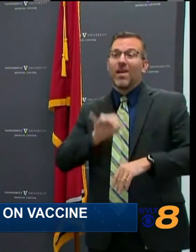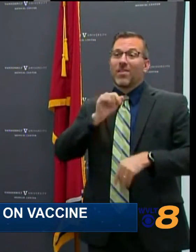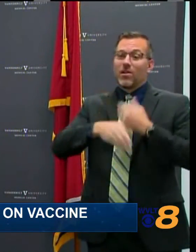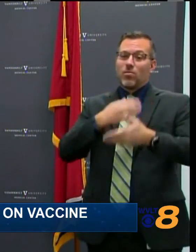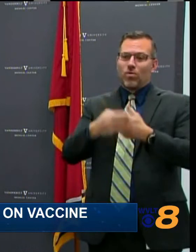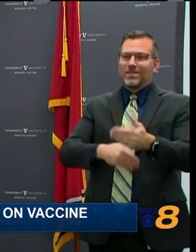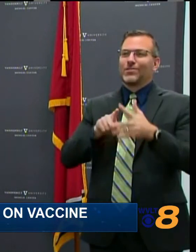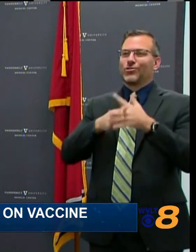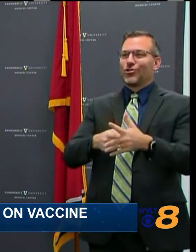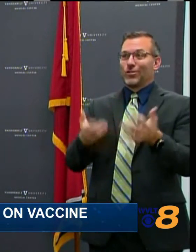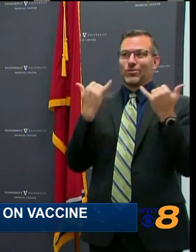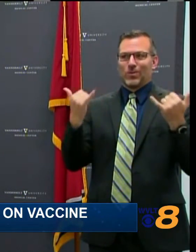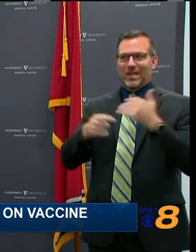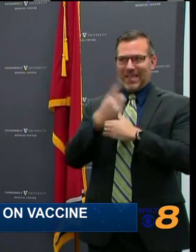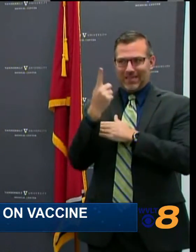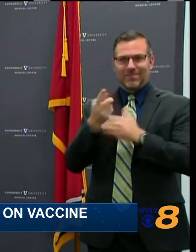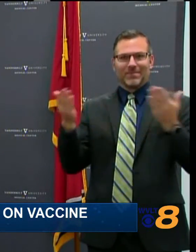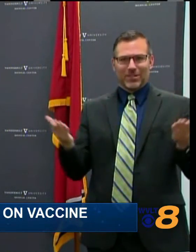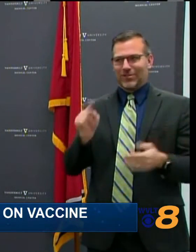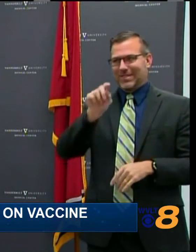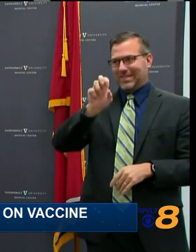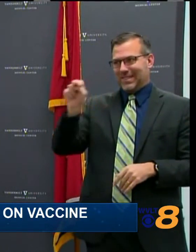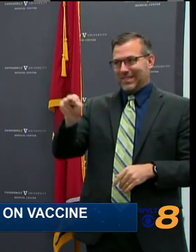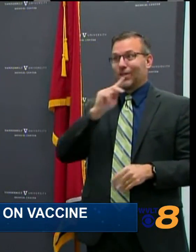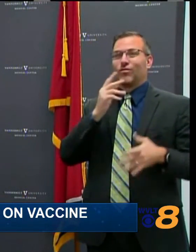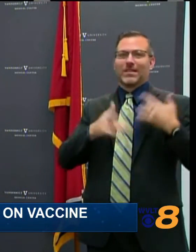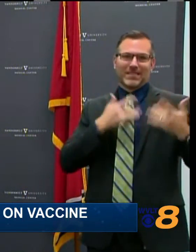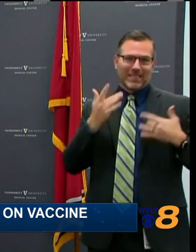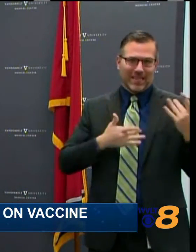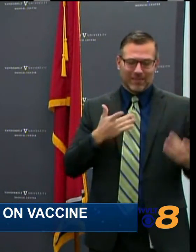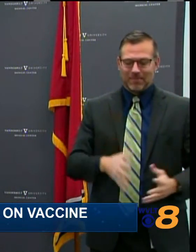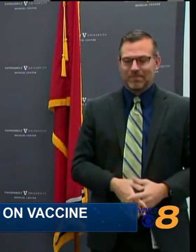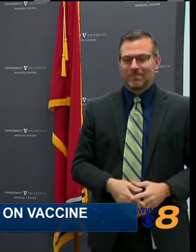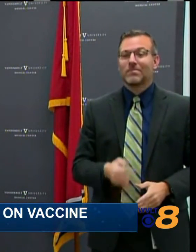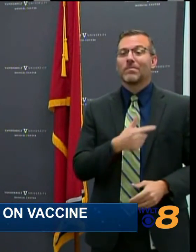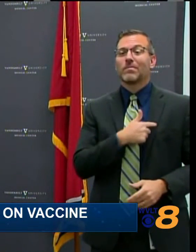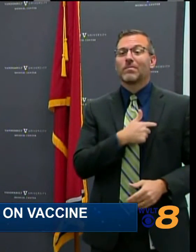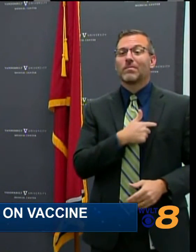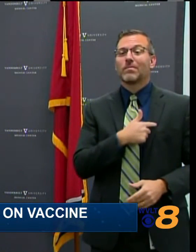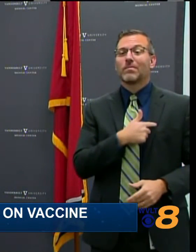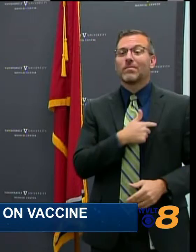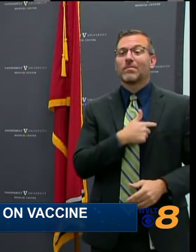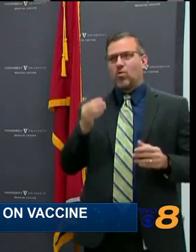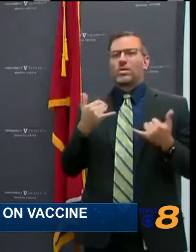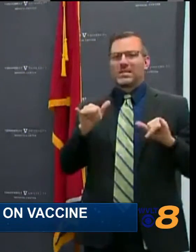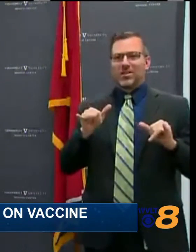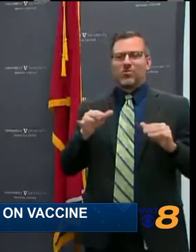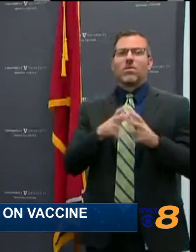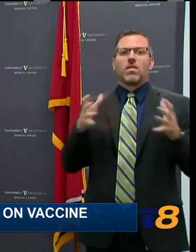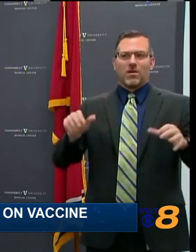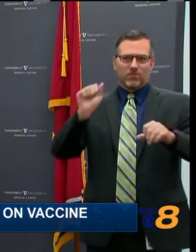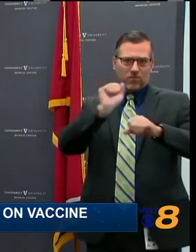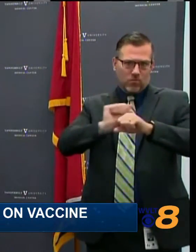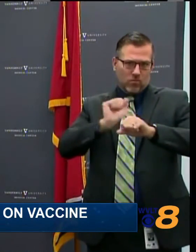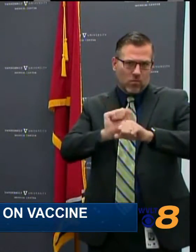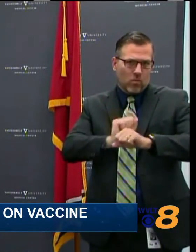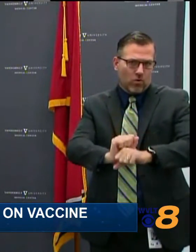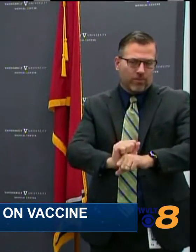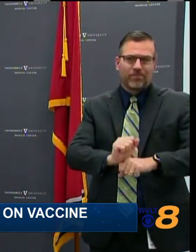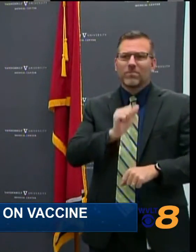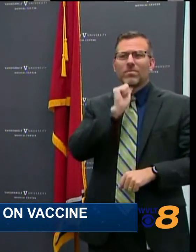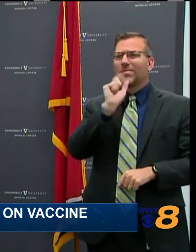for us today in Tennessee, and that's really exciting. We know we have lots of work to do. It's not just the frontline